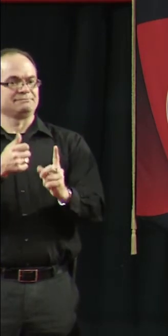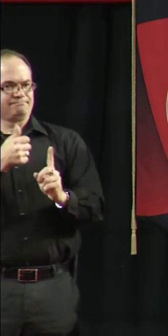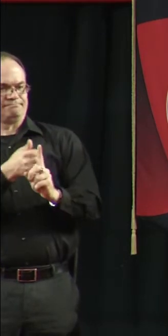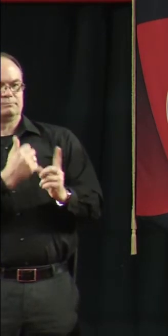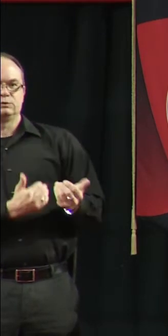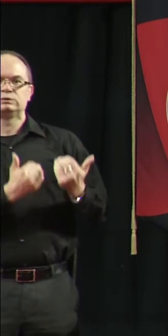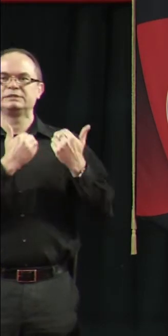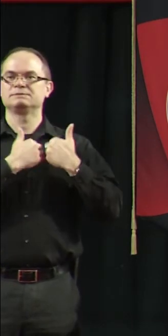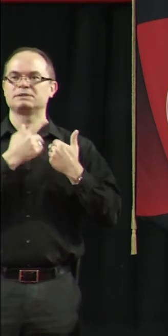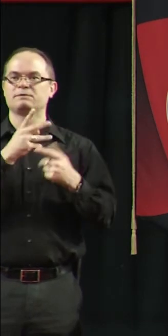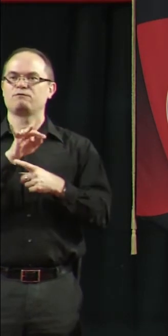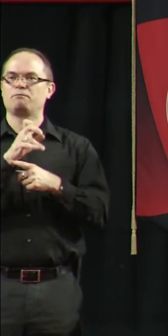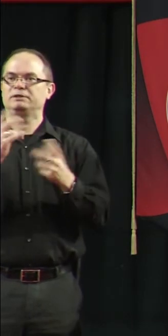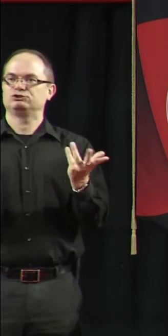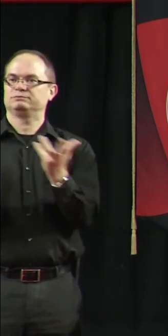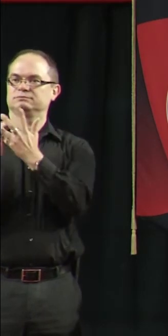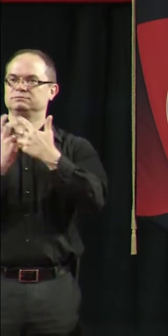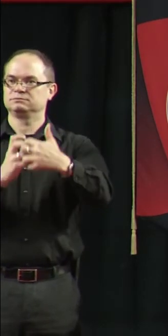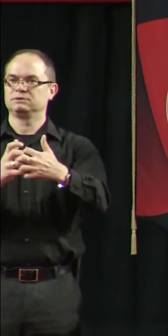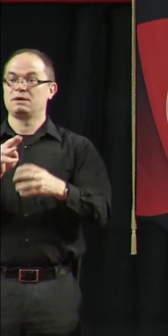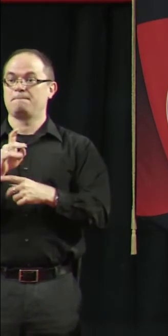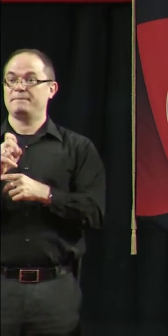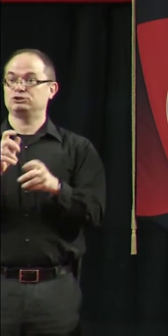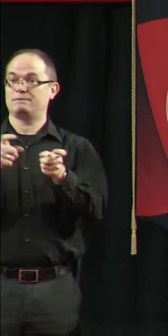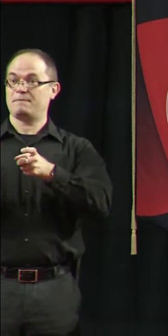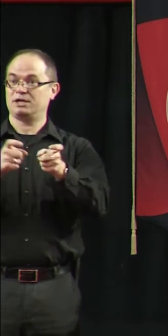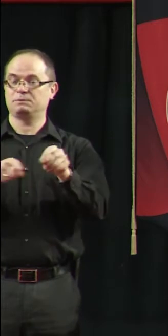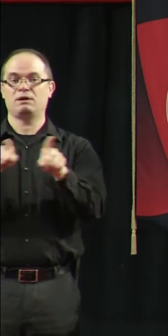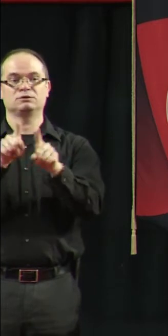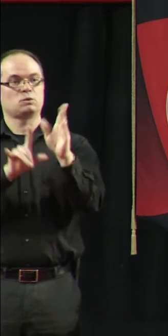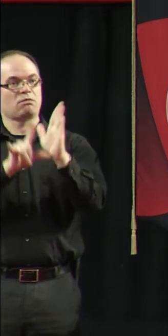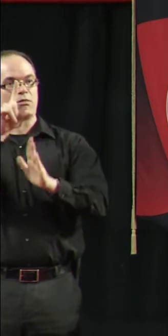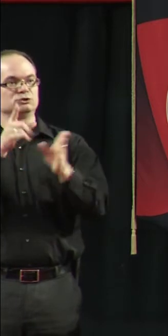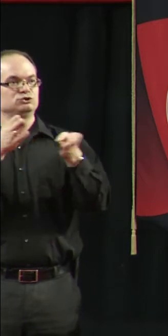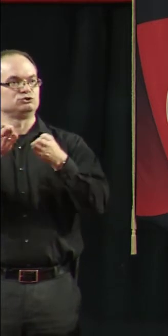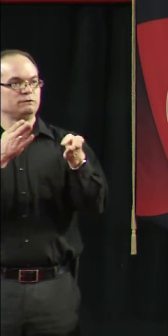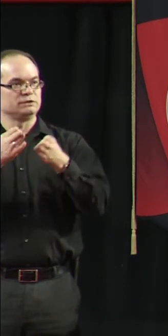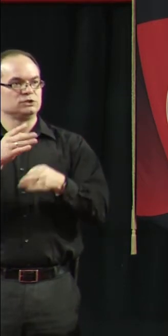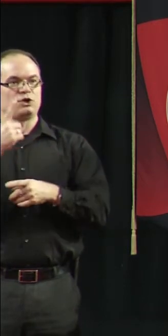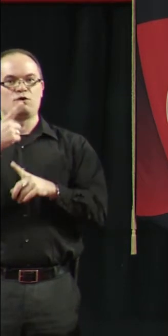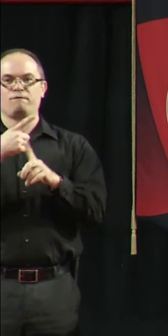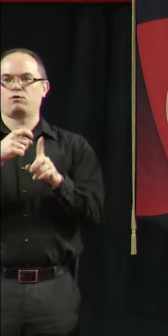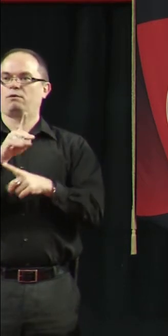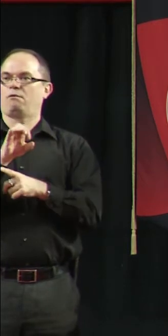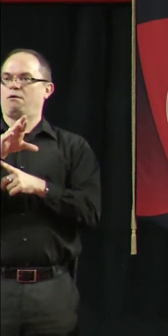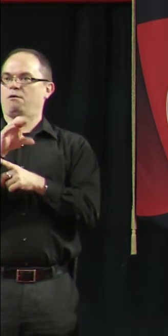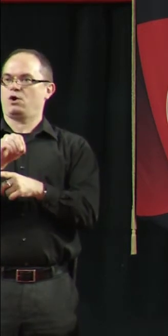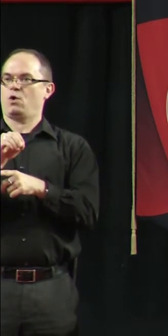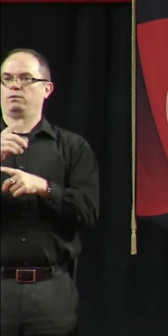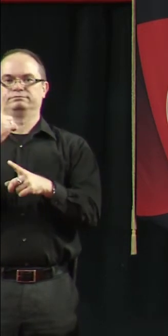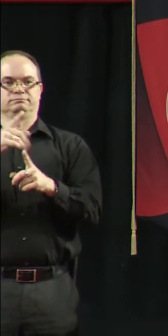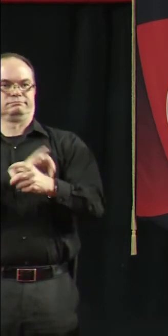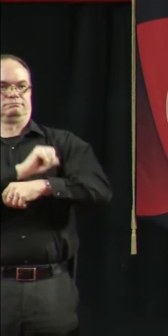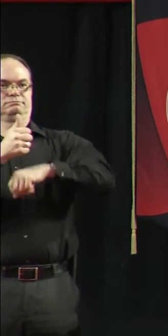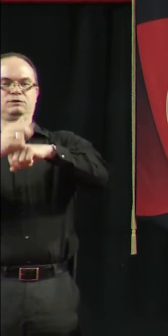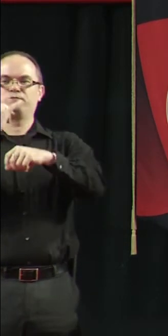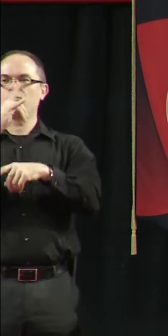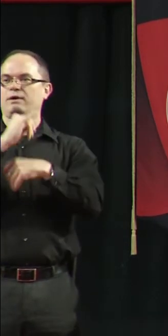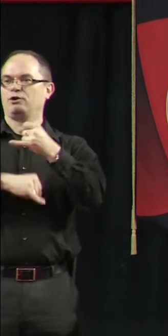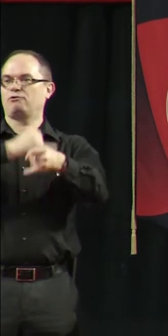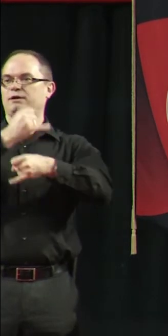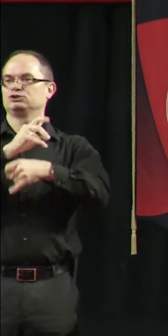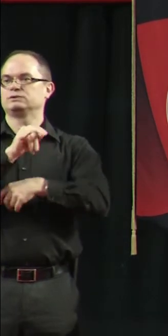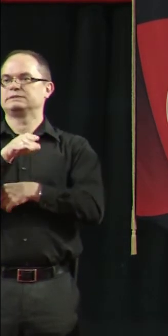responsible for mission integration, mission management, and launch services for cargo resupply mission to the International Space